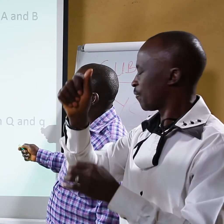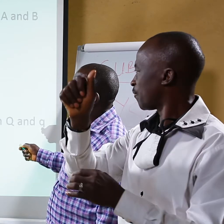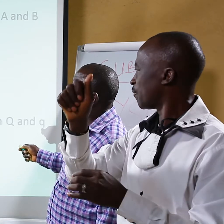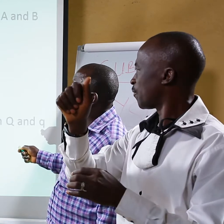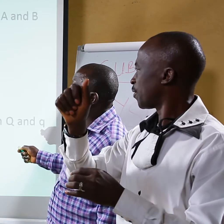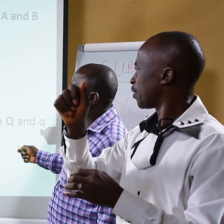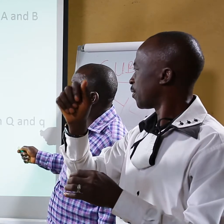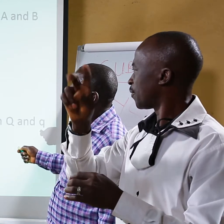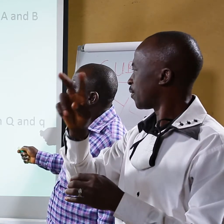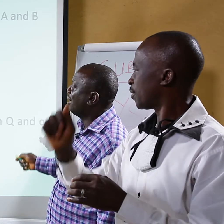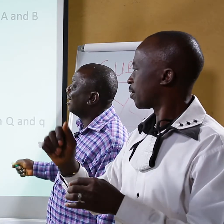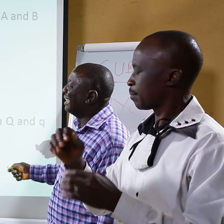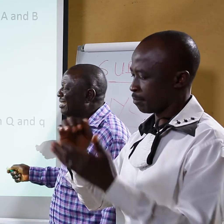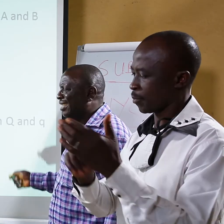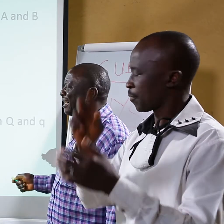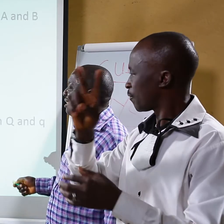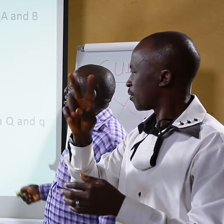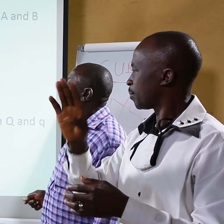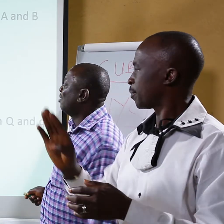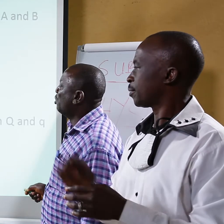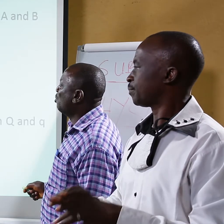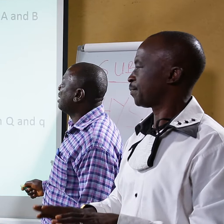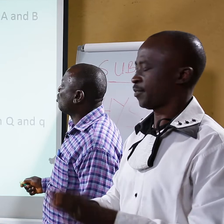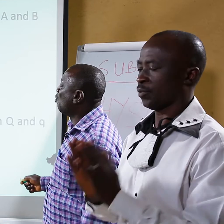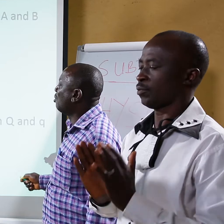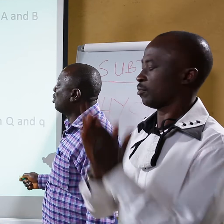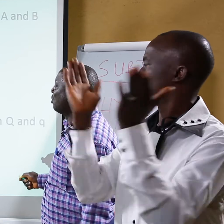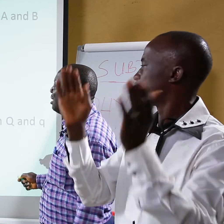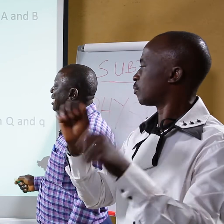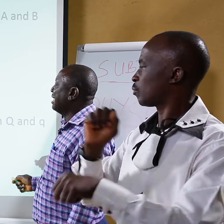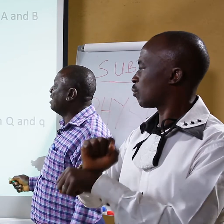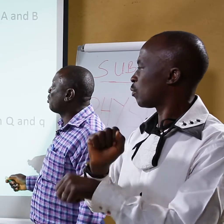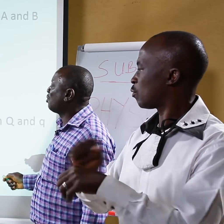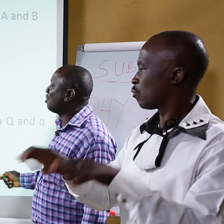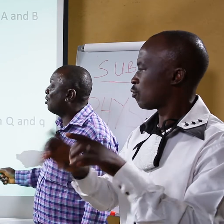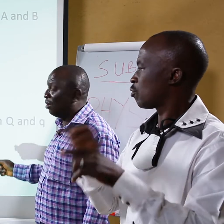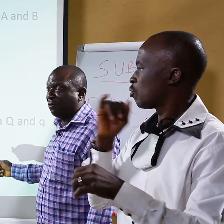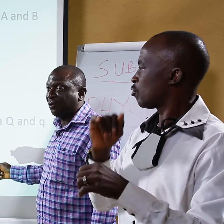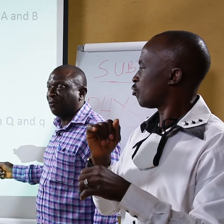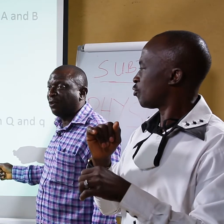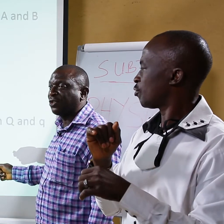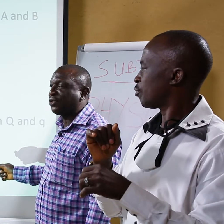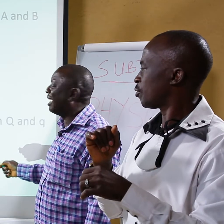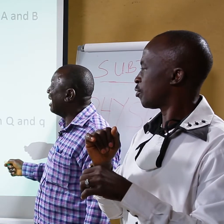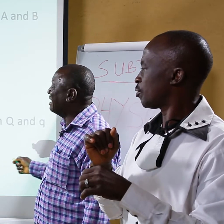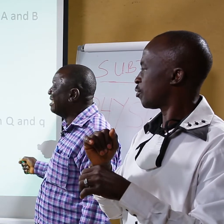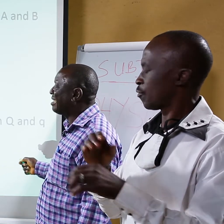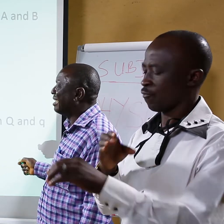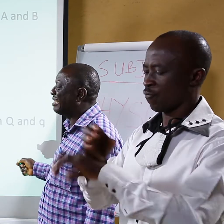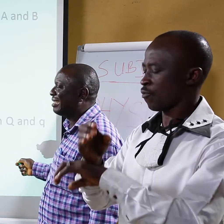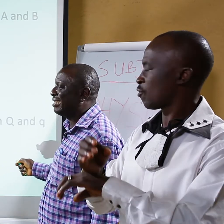minus VB. In general, we know that work done is the product of force